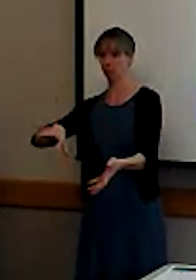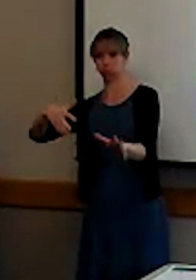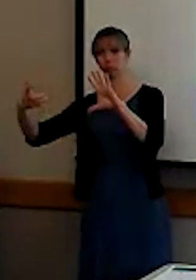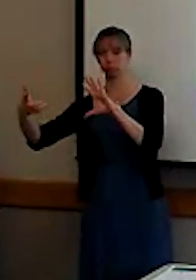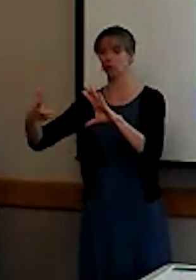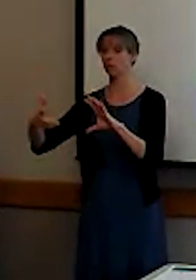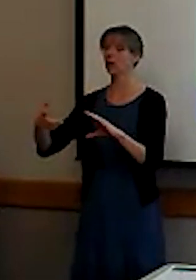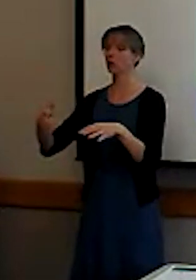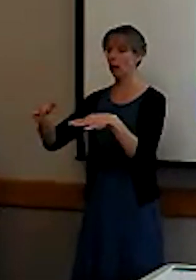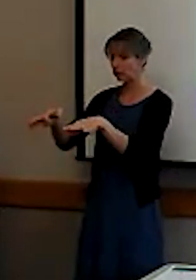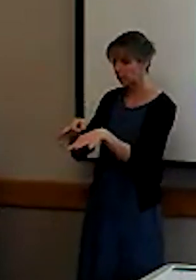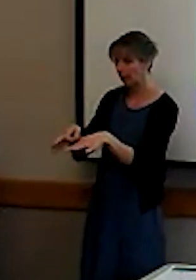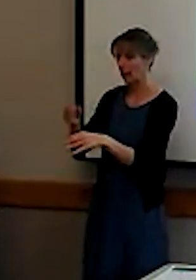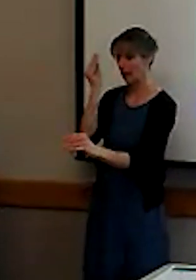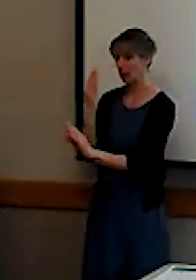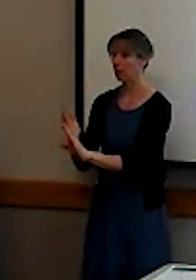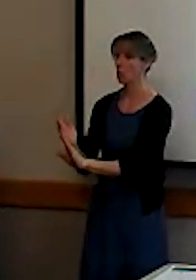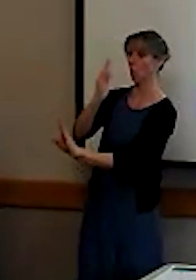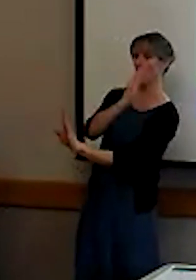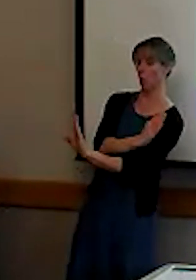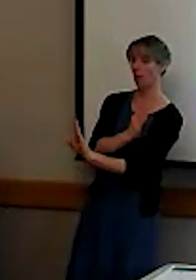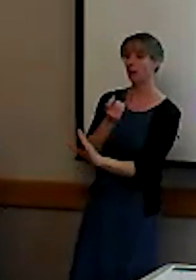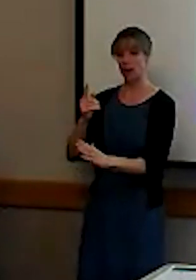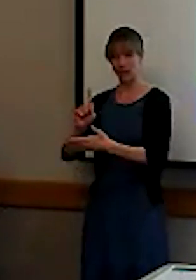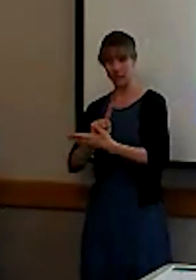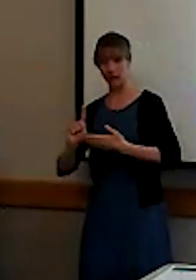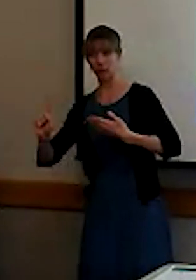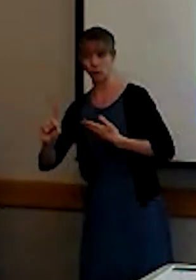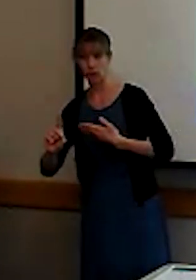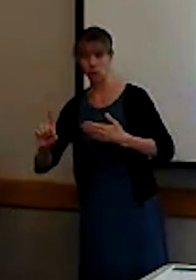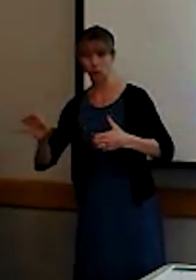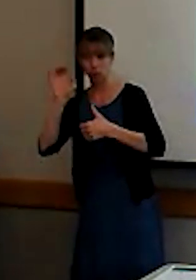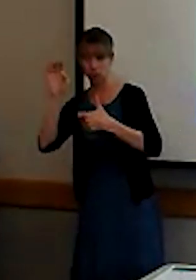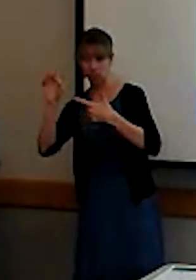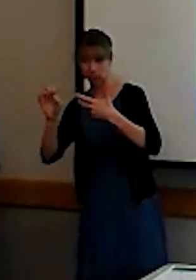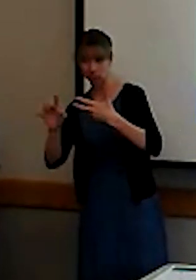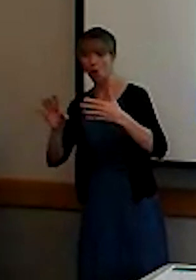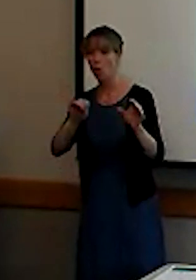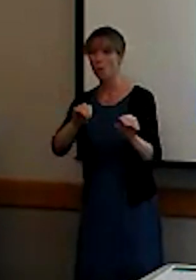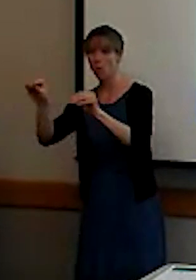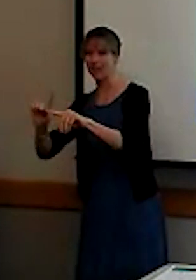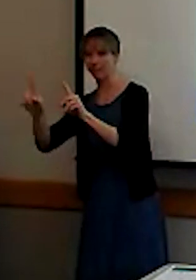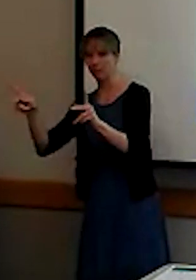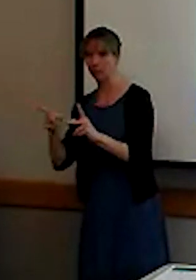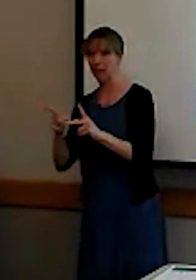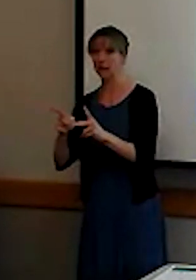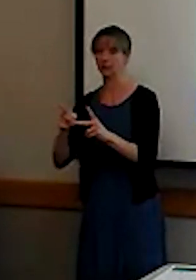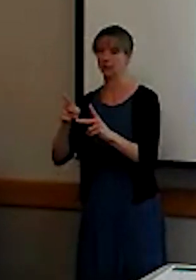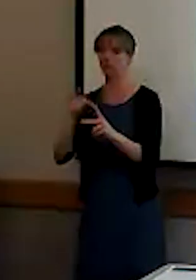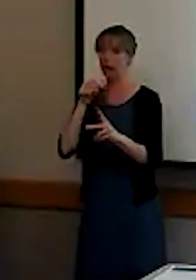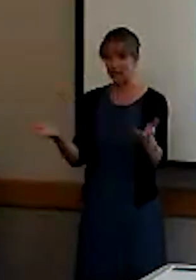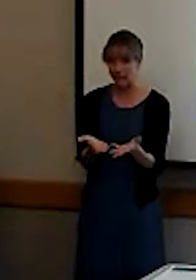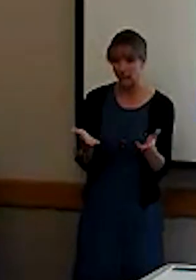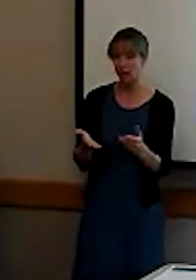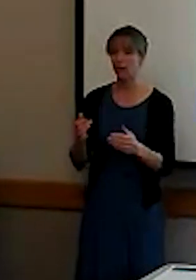So explaining and notifying them like, okay, next week, we're going to do this. We're going to be moving somewhere else. And if